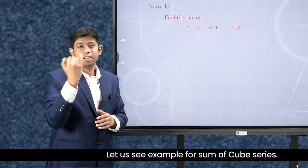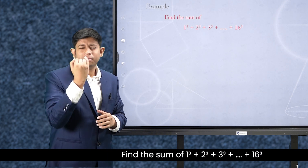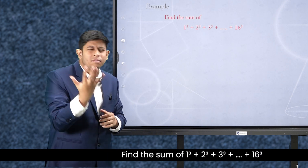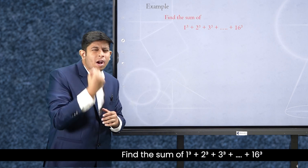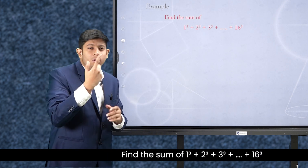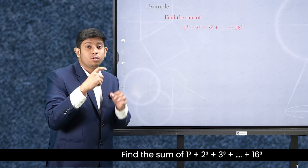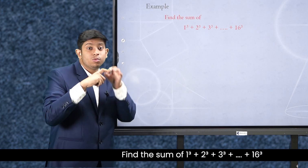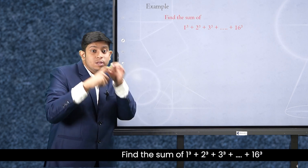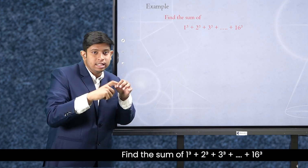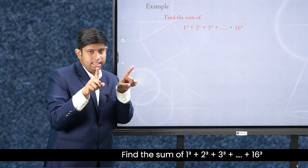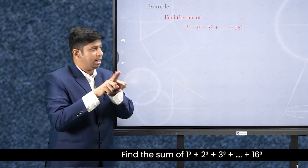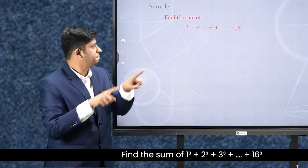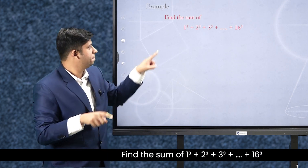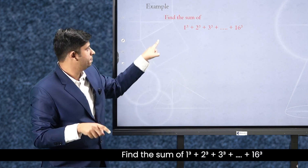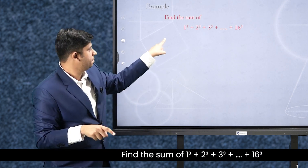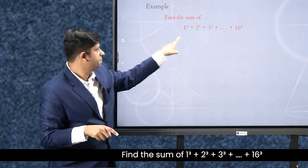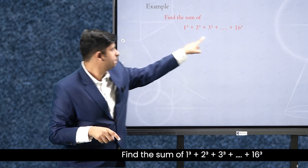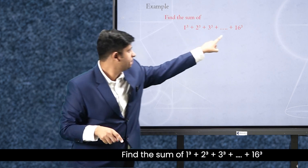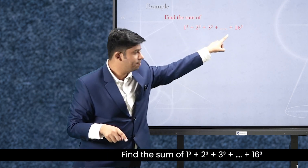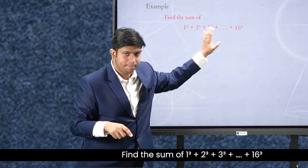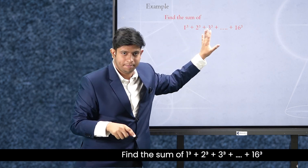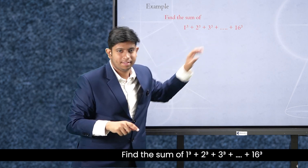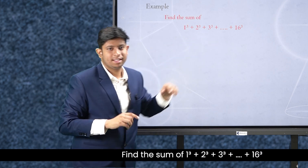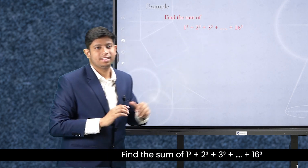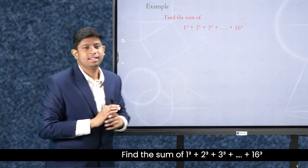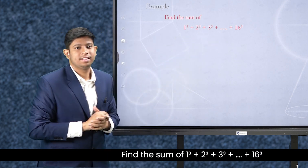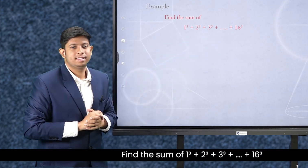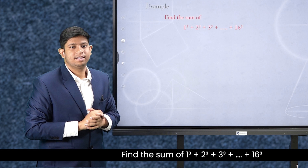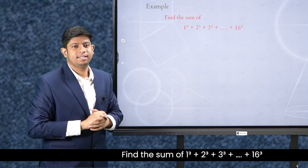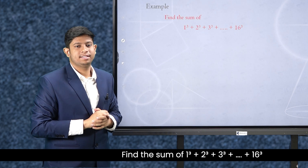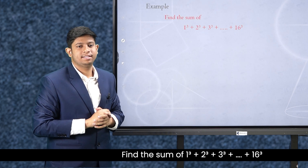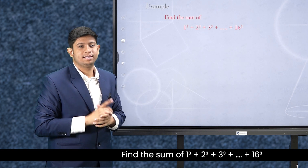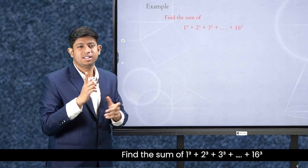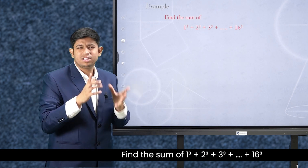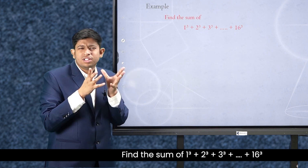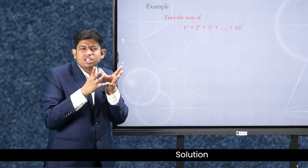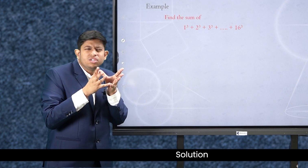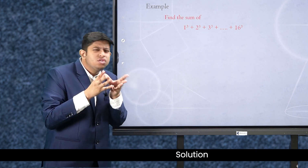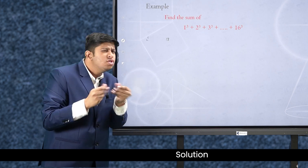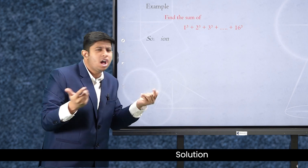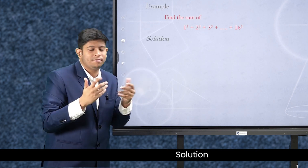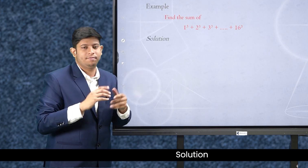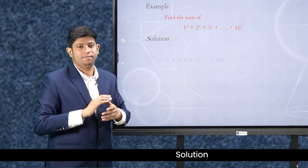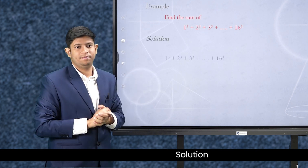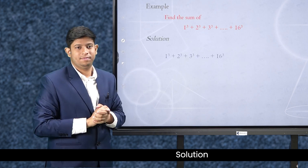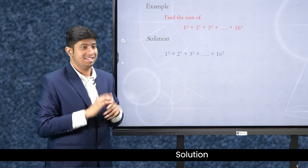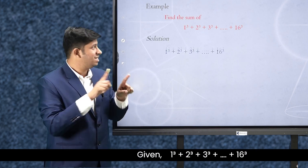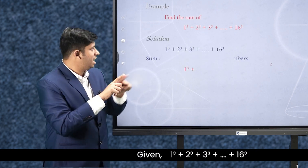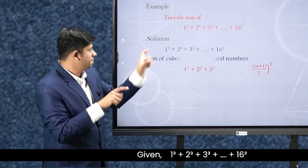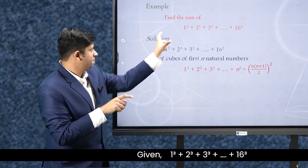Find the sum of 1 cube plus 2 cube plus 3 cube so on plus 16 cube. Solution. Given